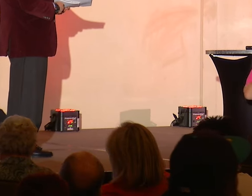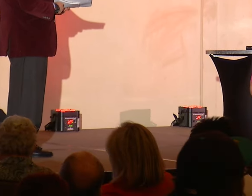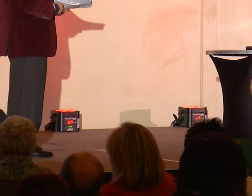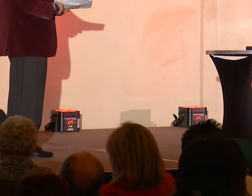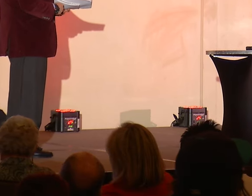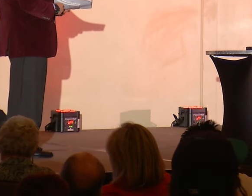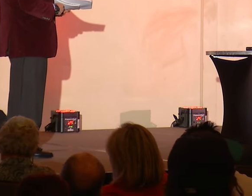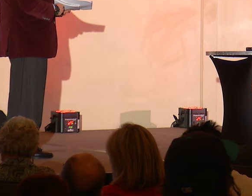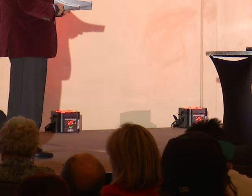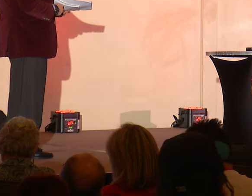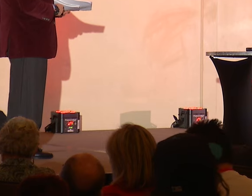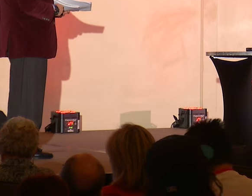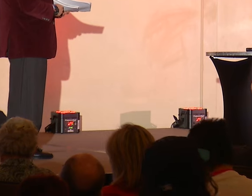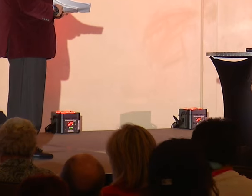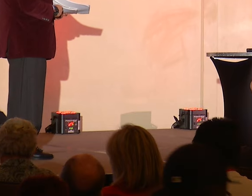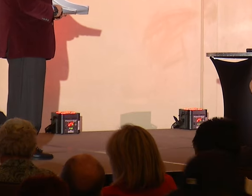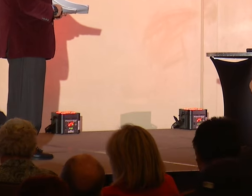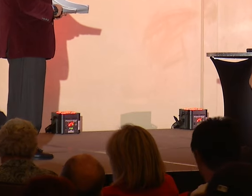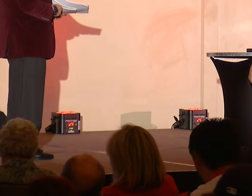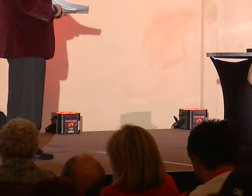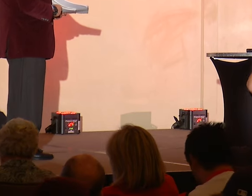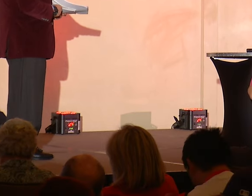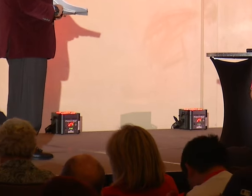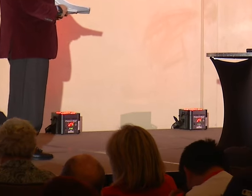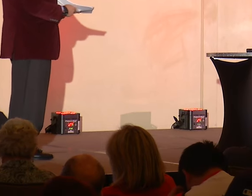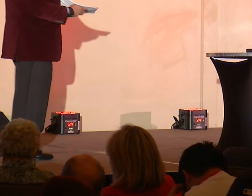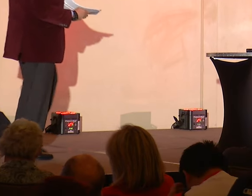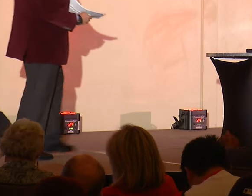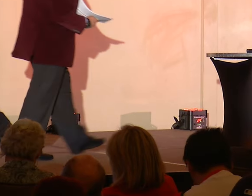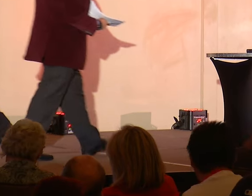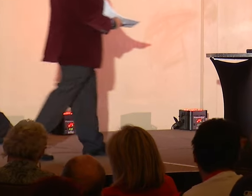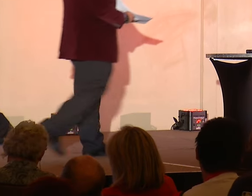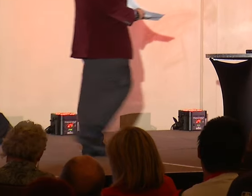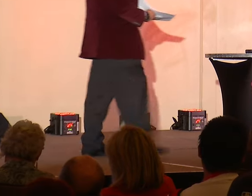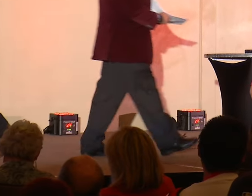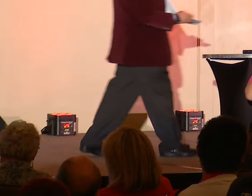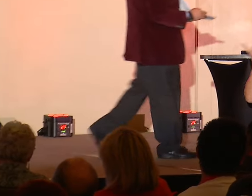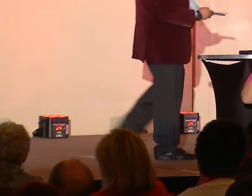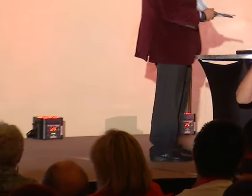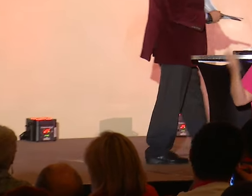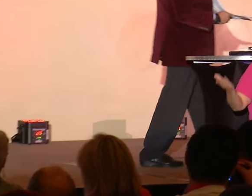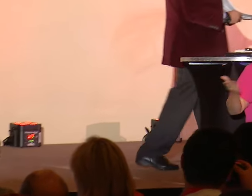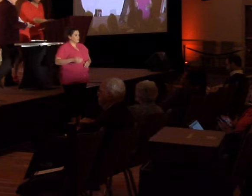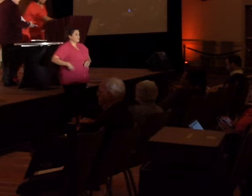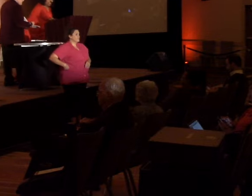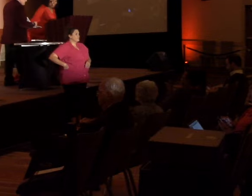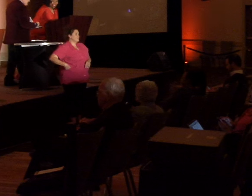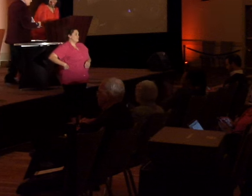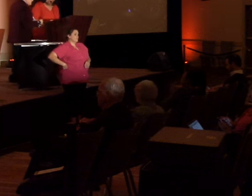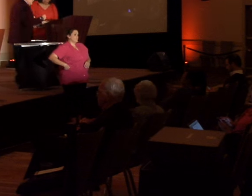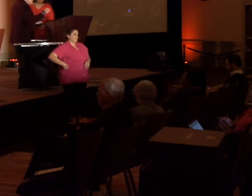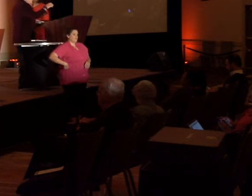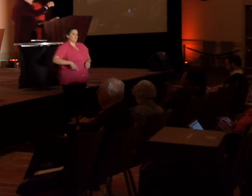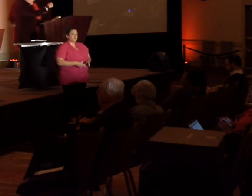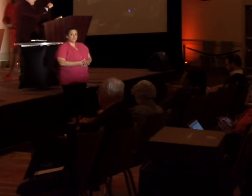them crying in corners after the fact. Thank you so much for being with us this evening.